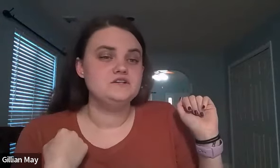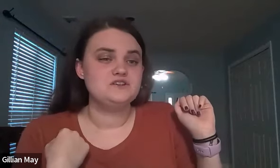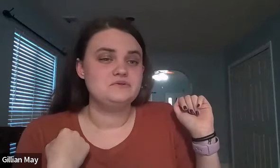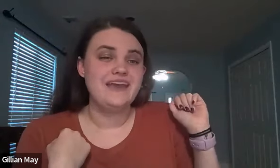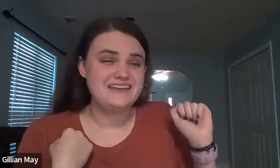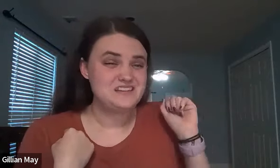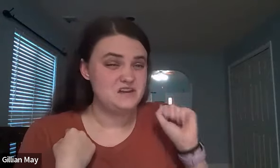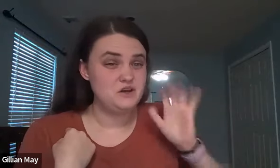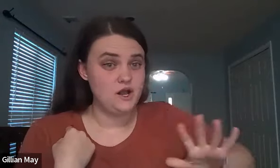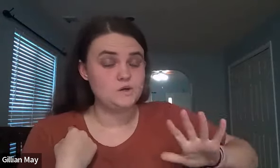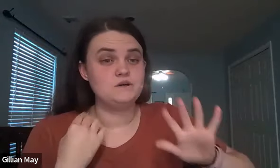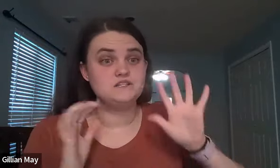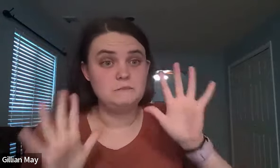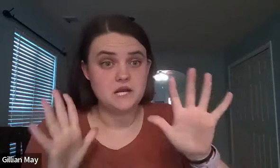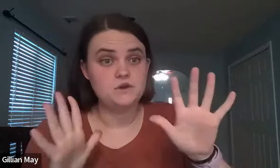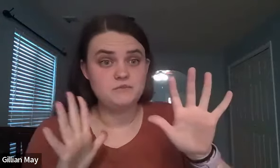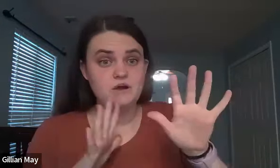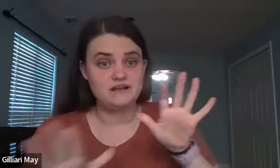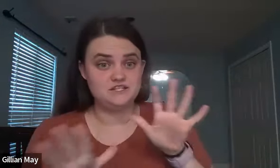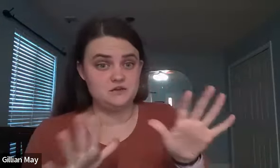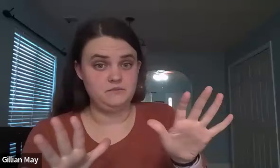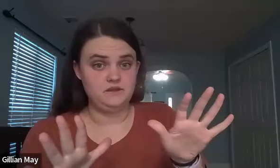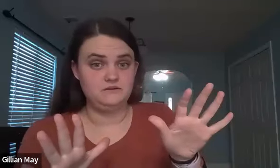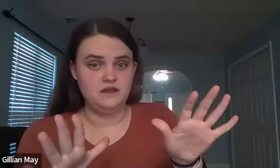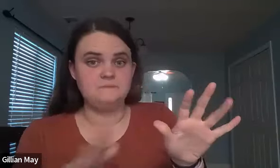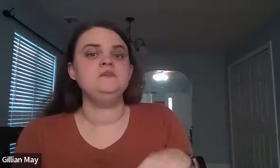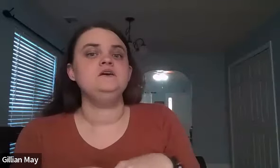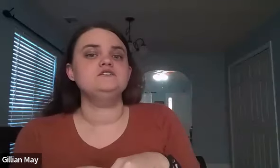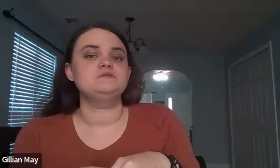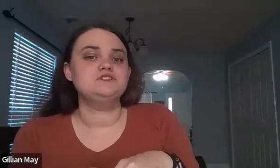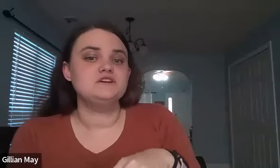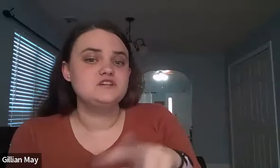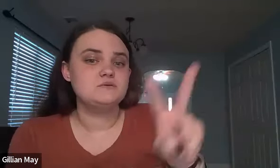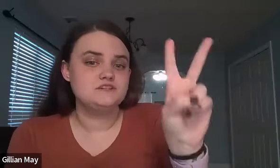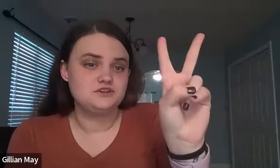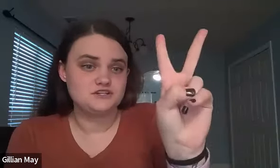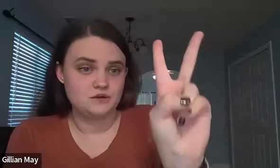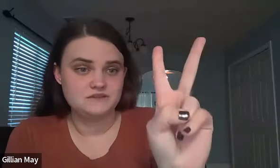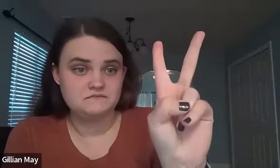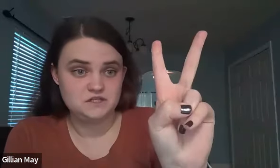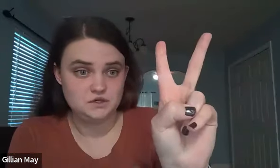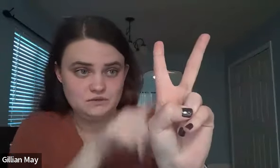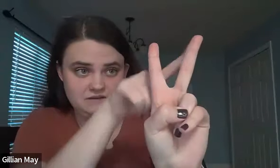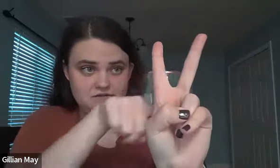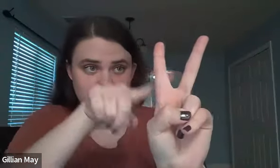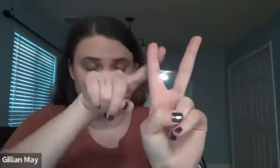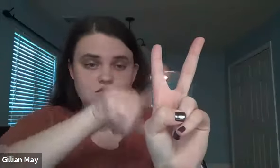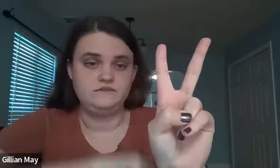So K is kind of an awkward one. So bear with me while I describe it. Okay. So what you're going to start with is you're going to start with this two